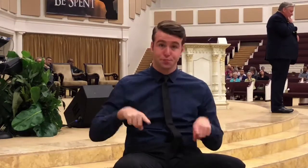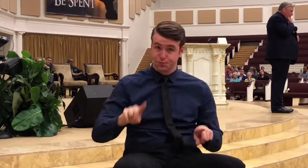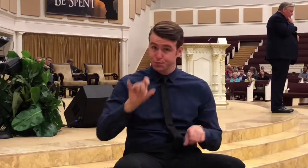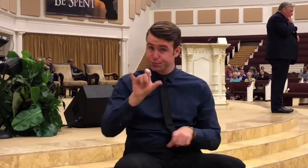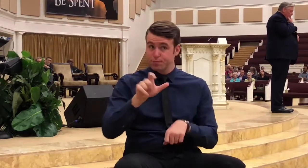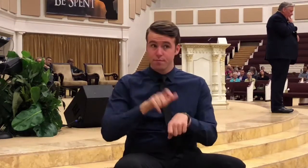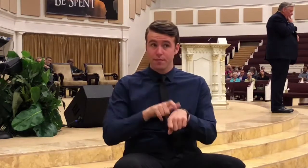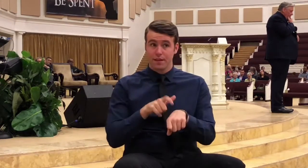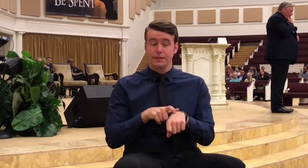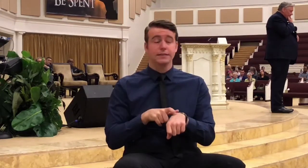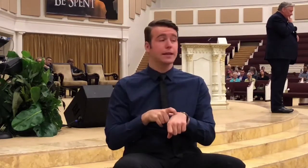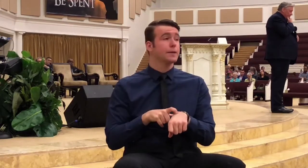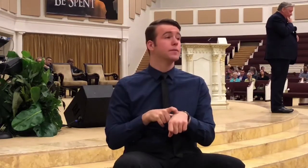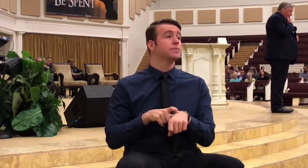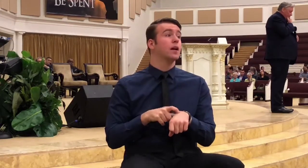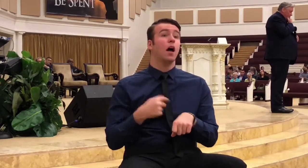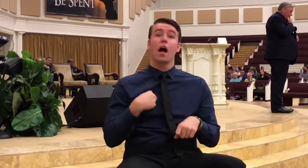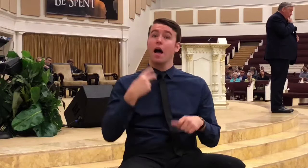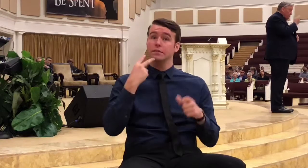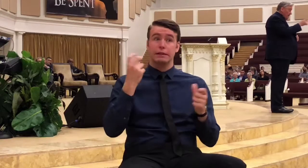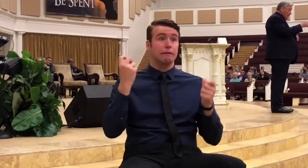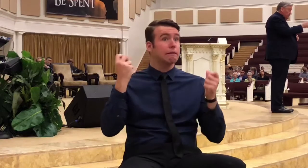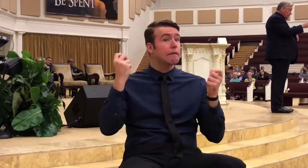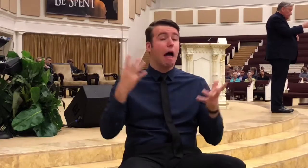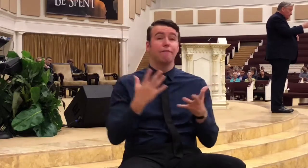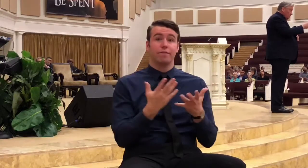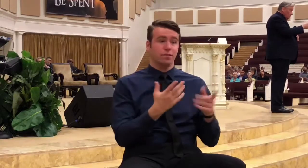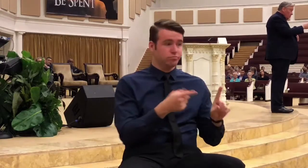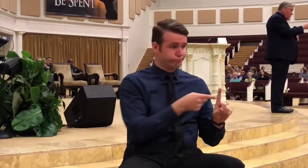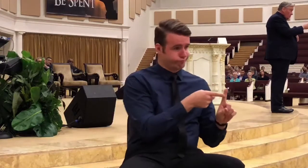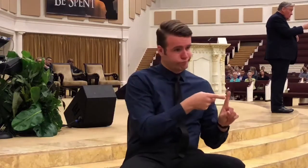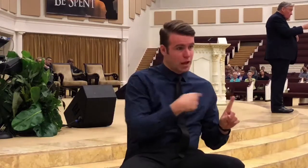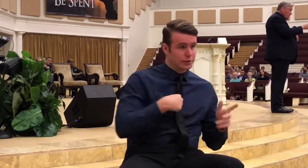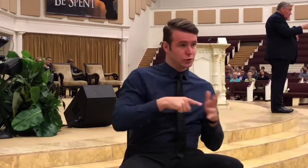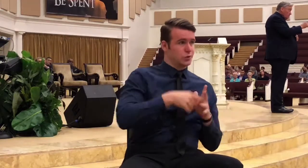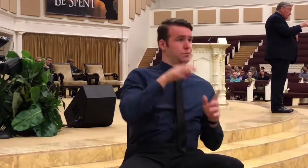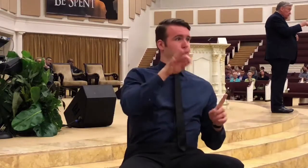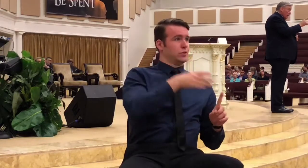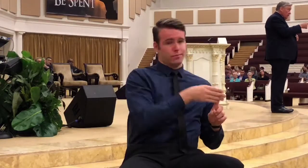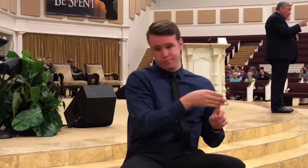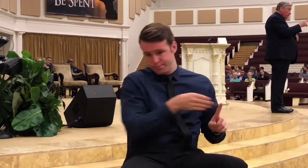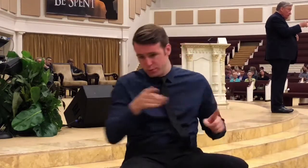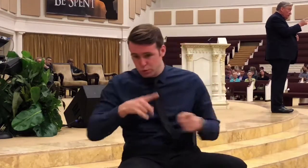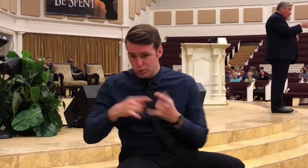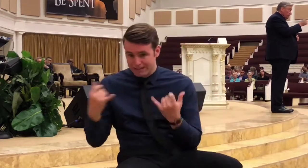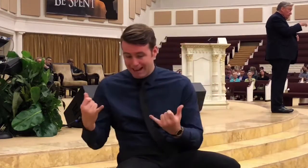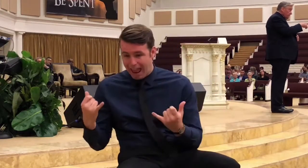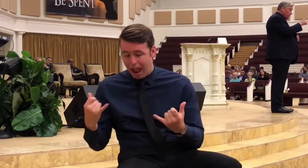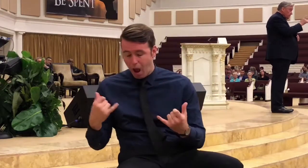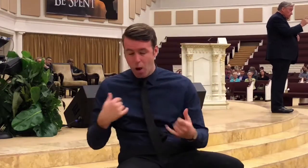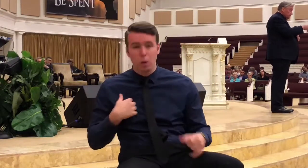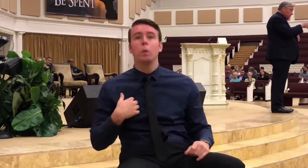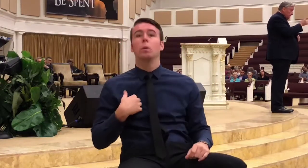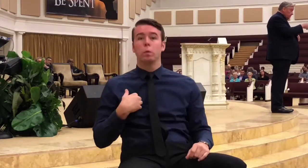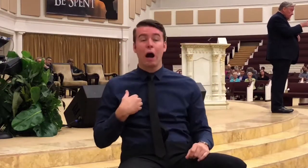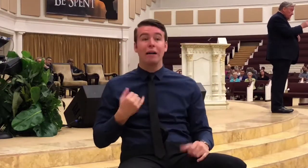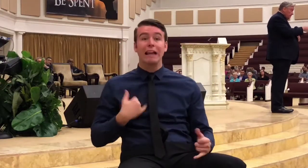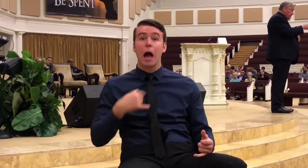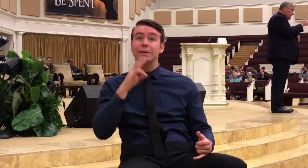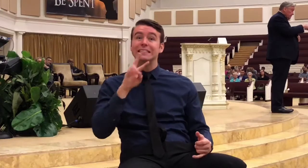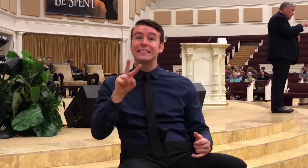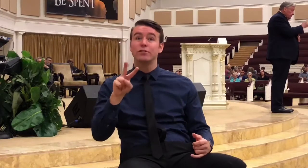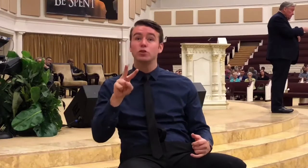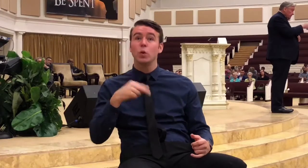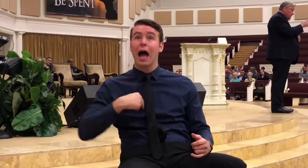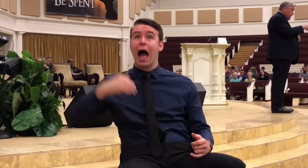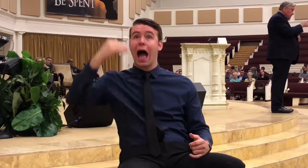time, I've seen a lot of things. But now at 72, there's things I know I didn't know at 52, which is things I didn't know